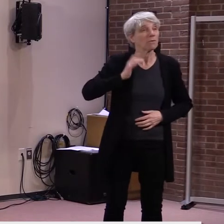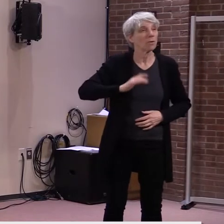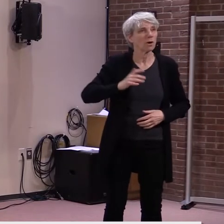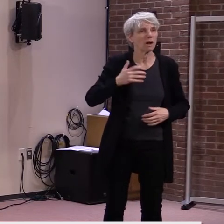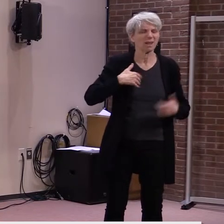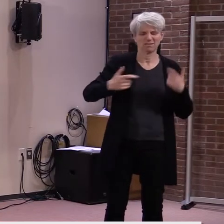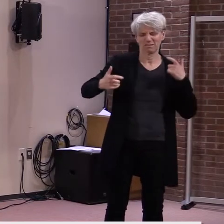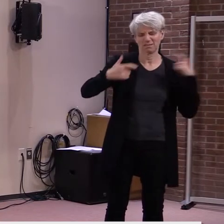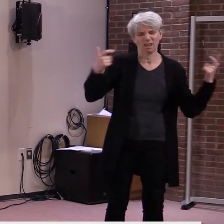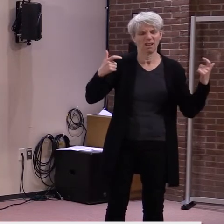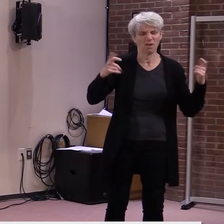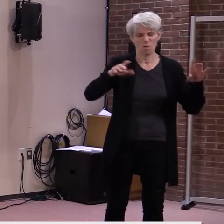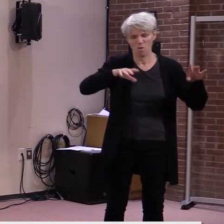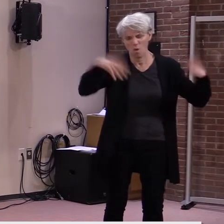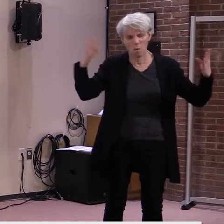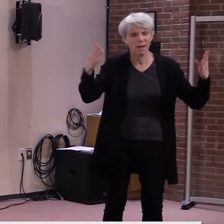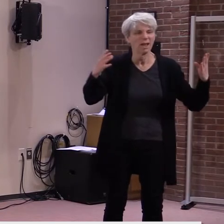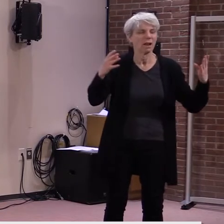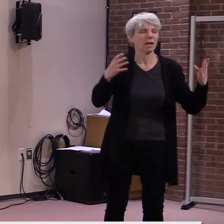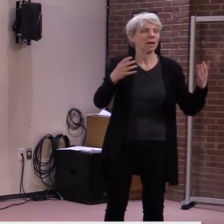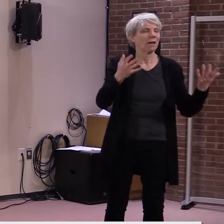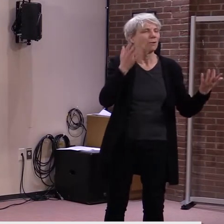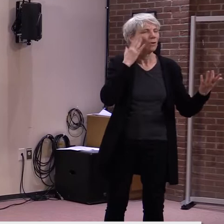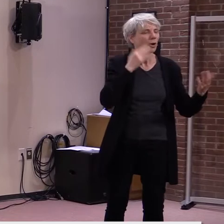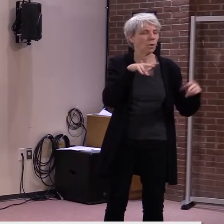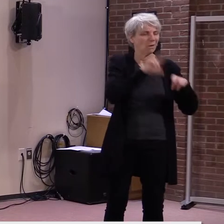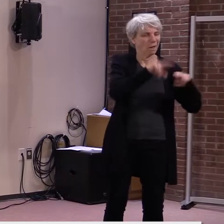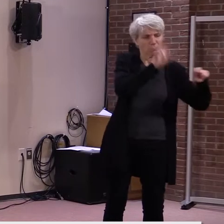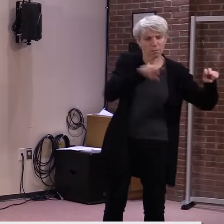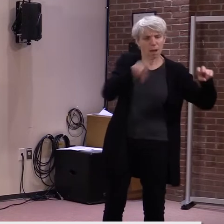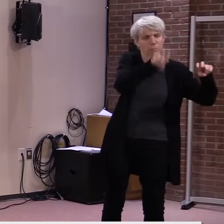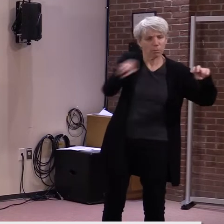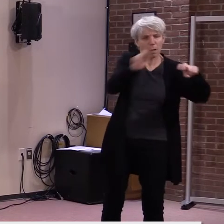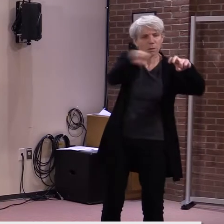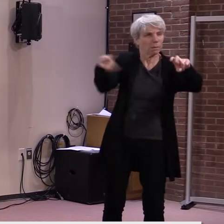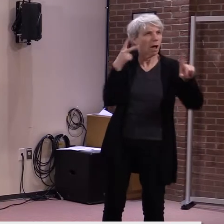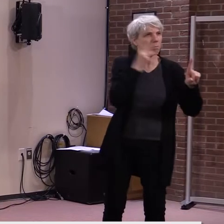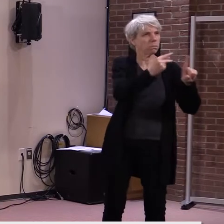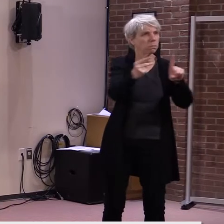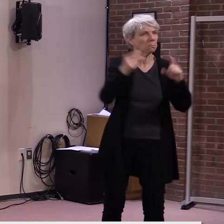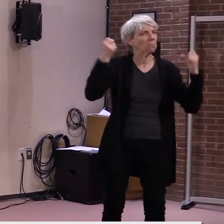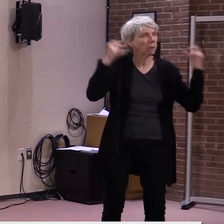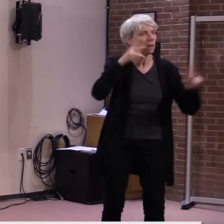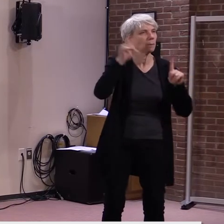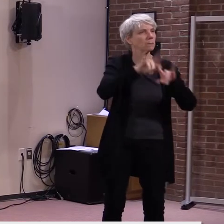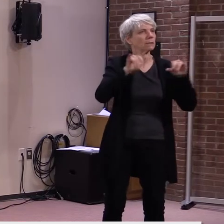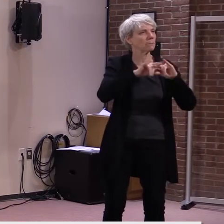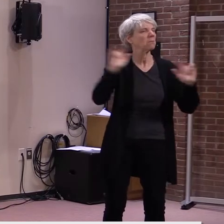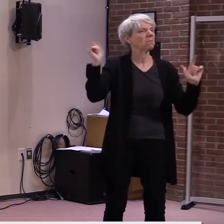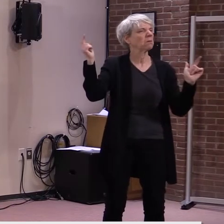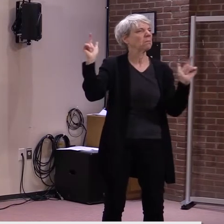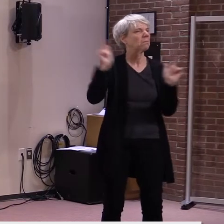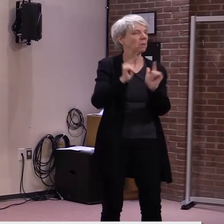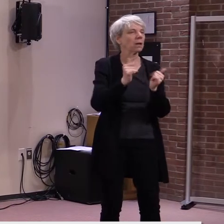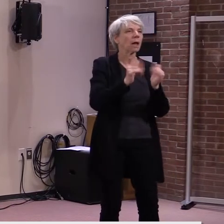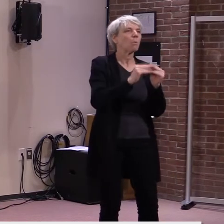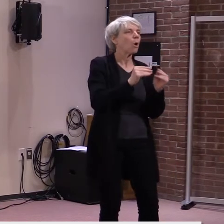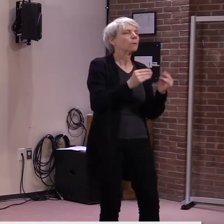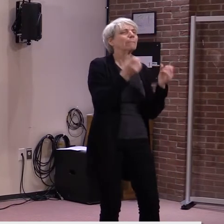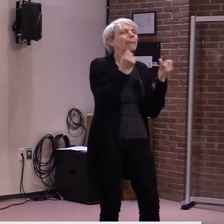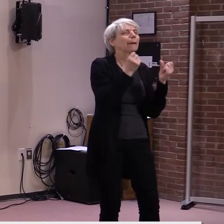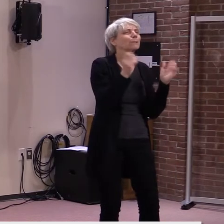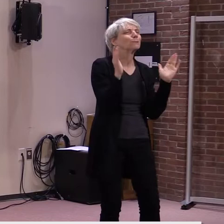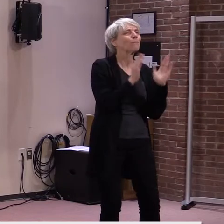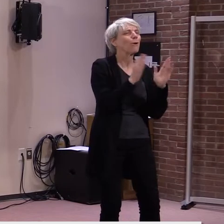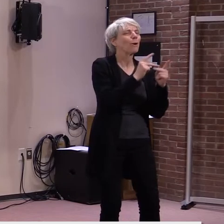vaccination sites to more bringing vaccine to people. And as you know, Johnson & Johnson is a